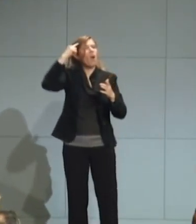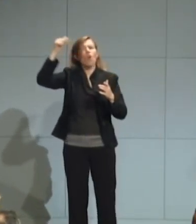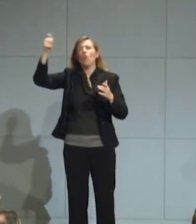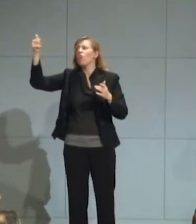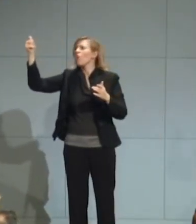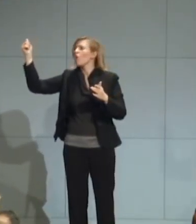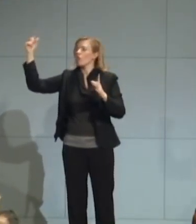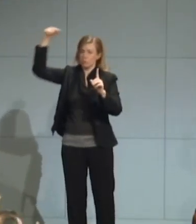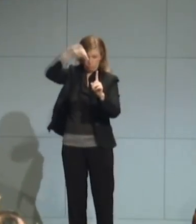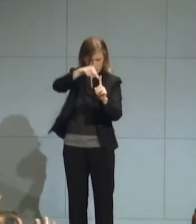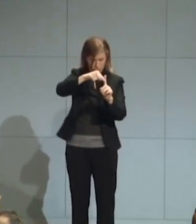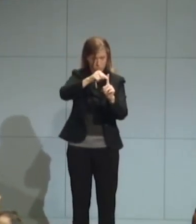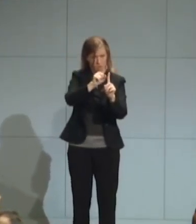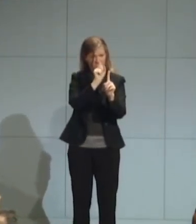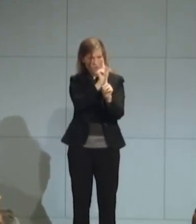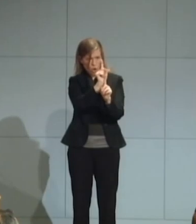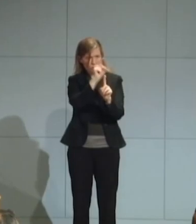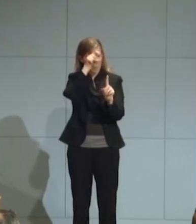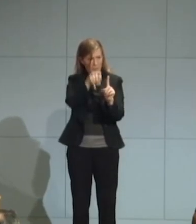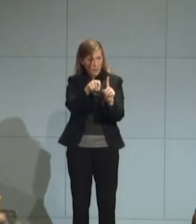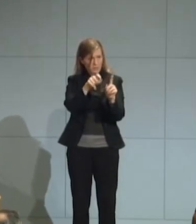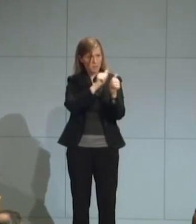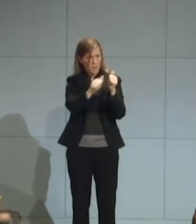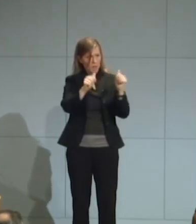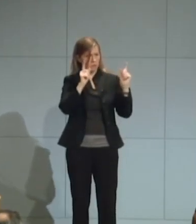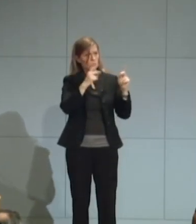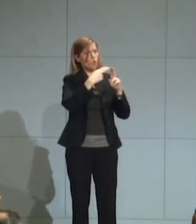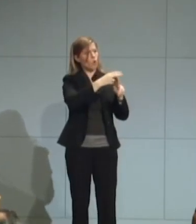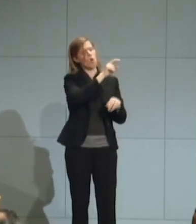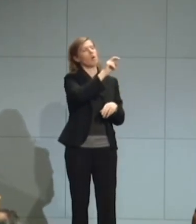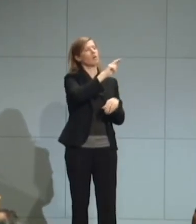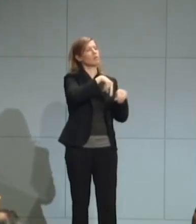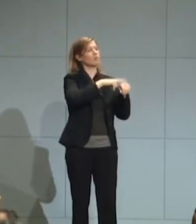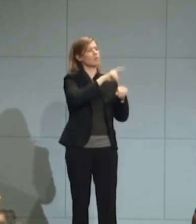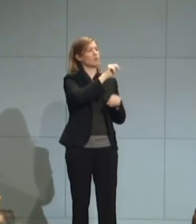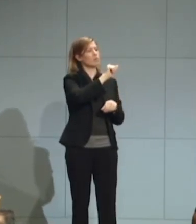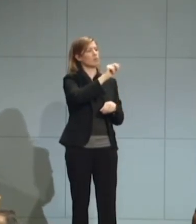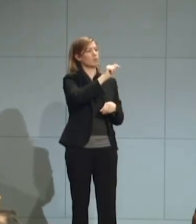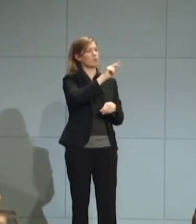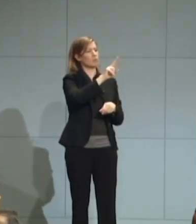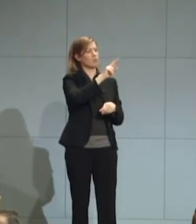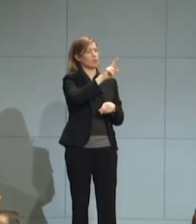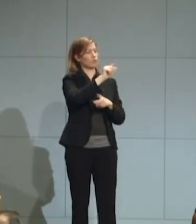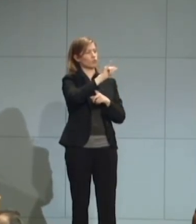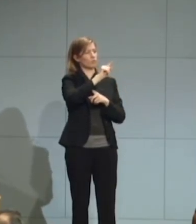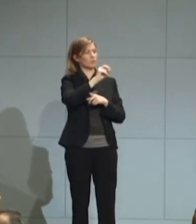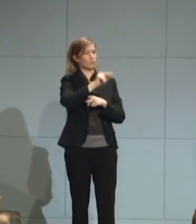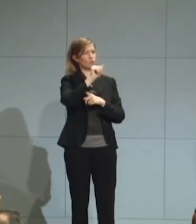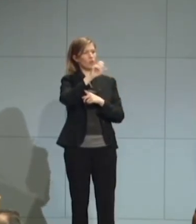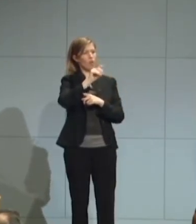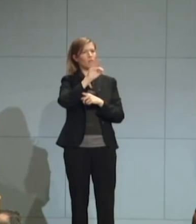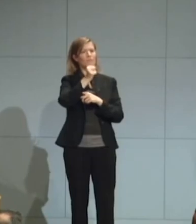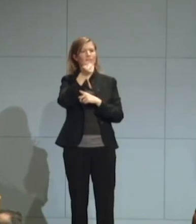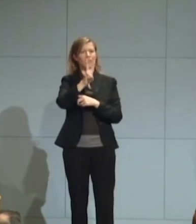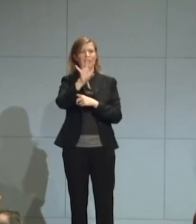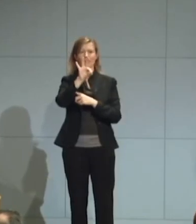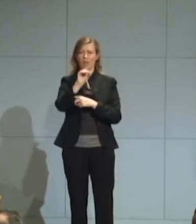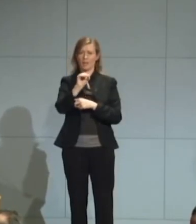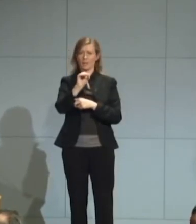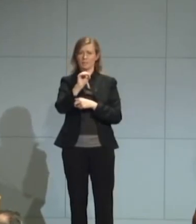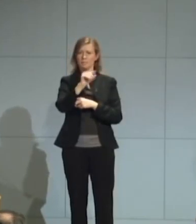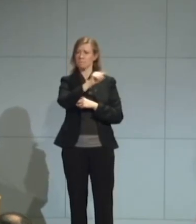too, this concept of inertia, right? The idea that an object in motion will tend to continue in the same